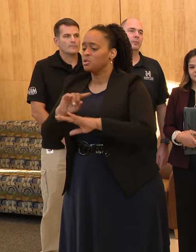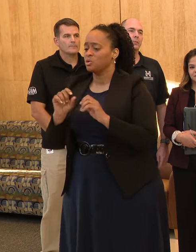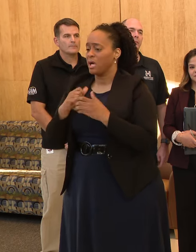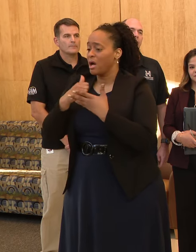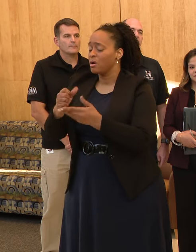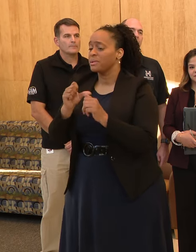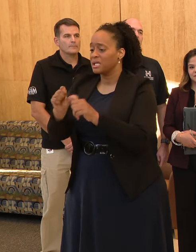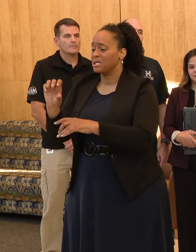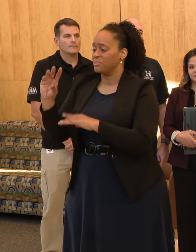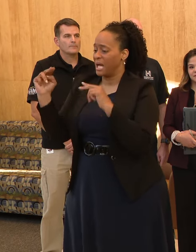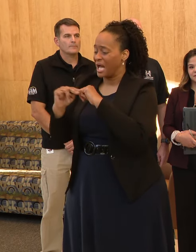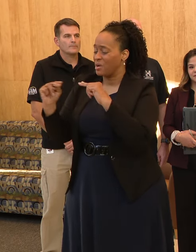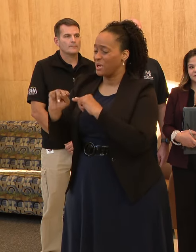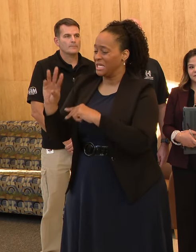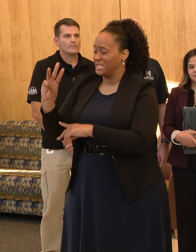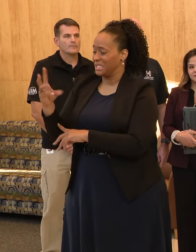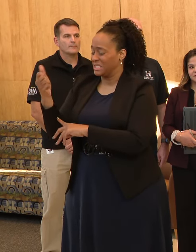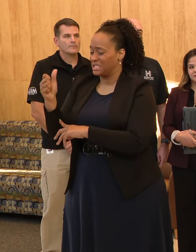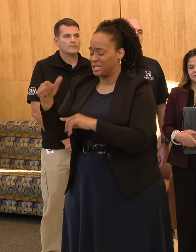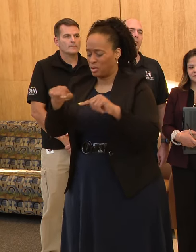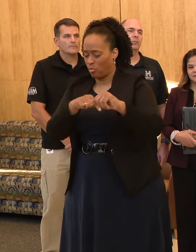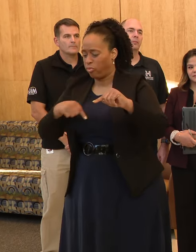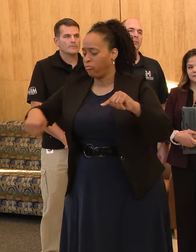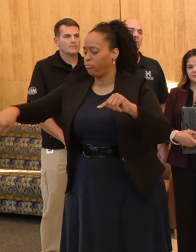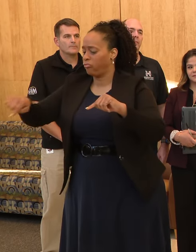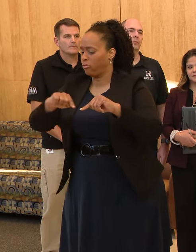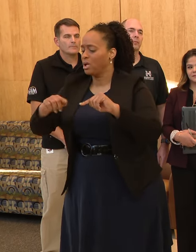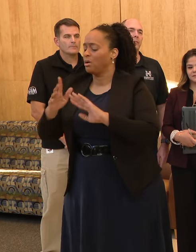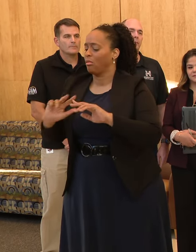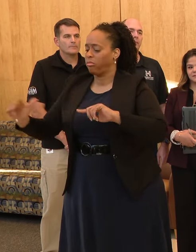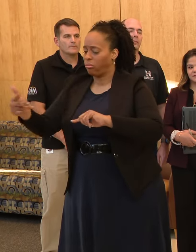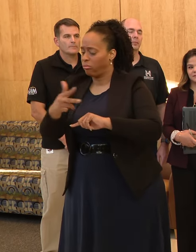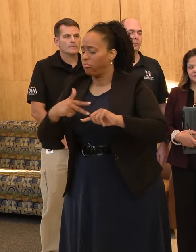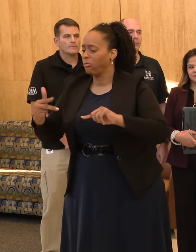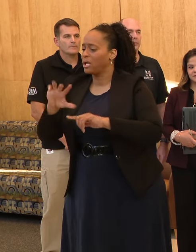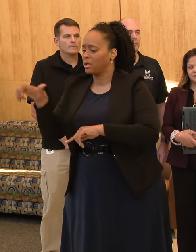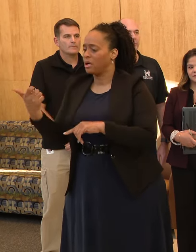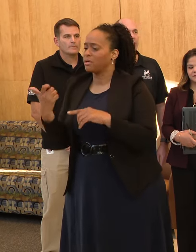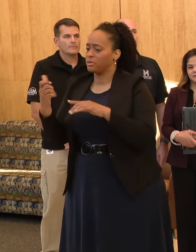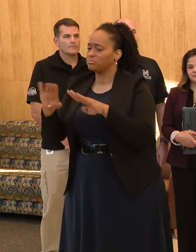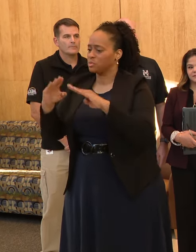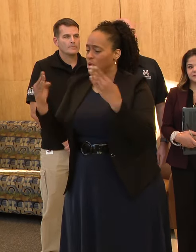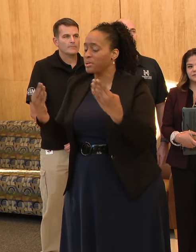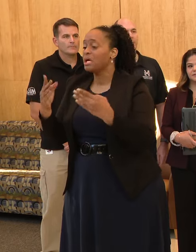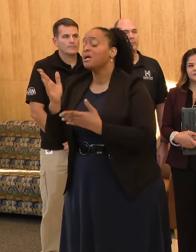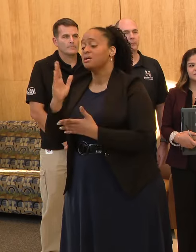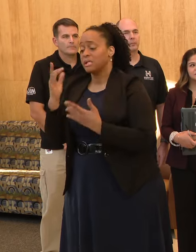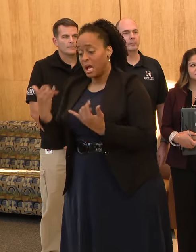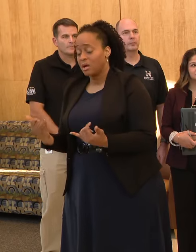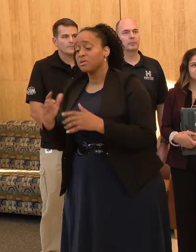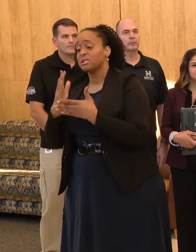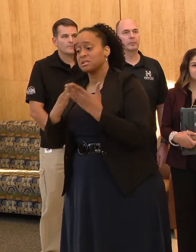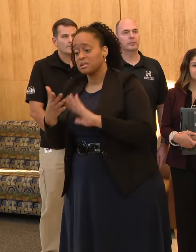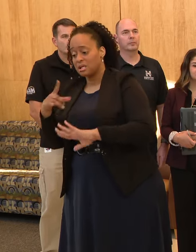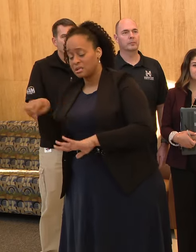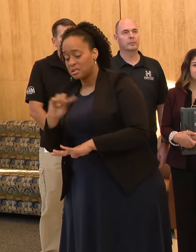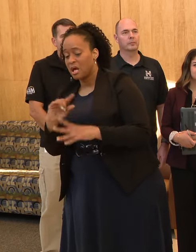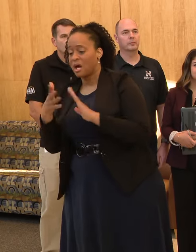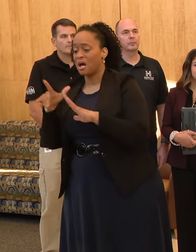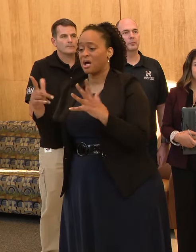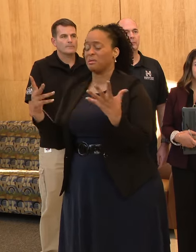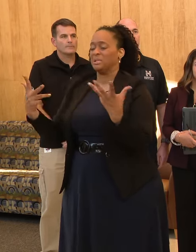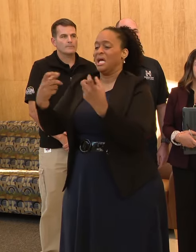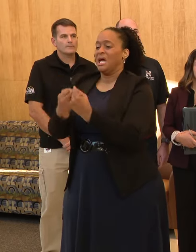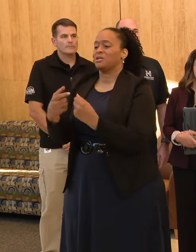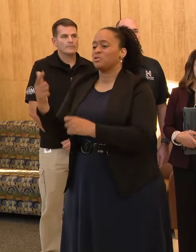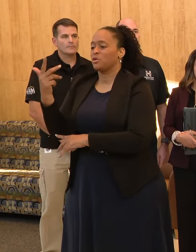610, Loop, I-10, and others open. Now, there have been some incidents such as the 3 18-wheelers